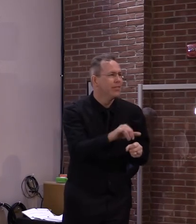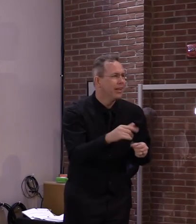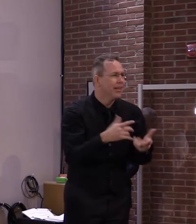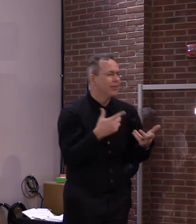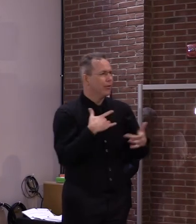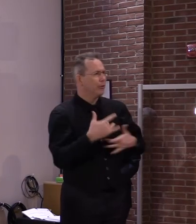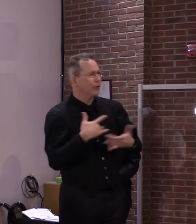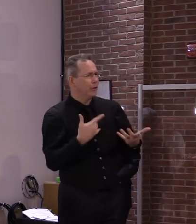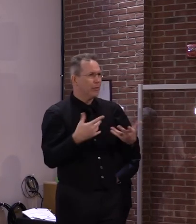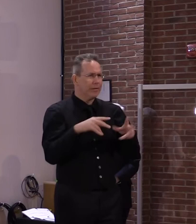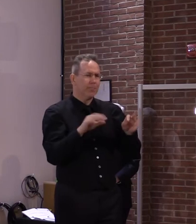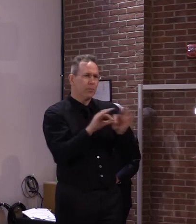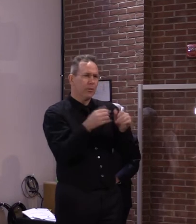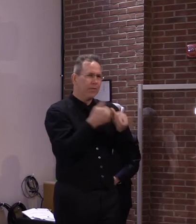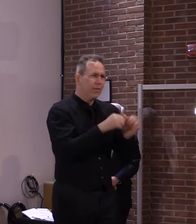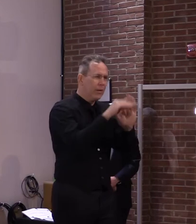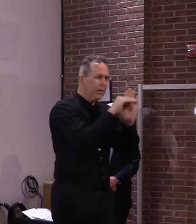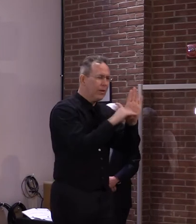take